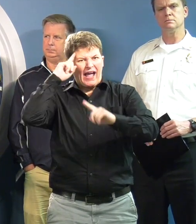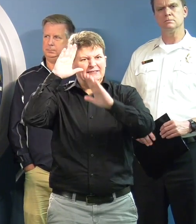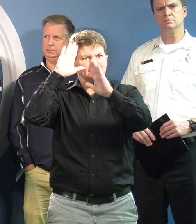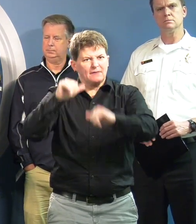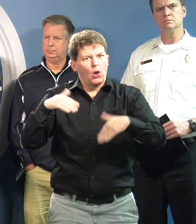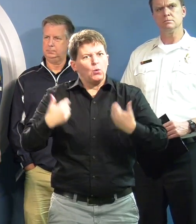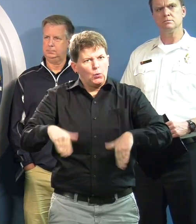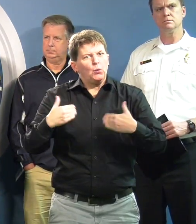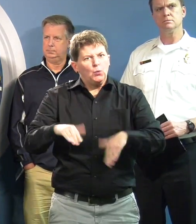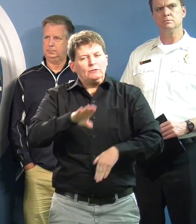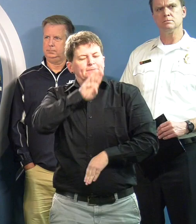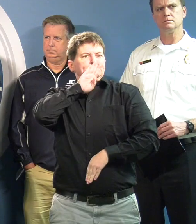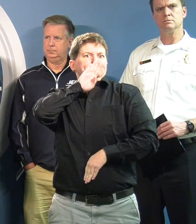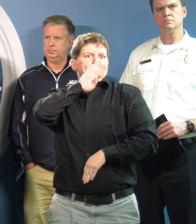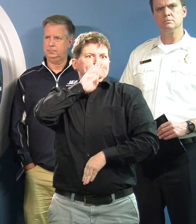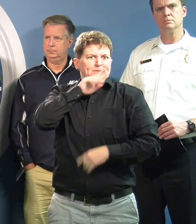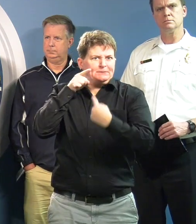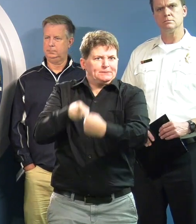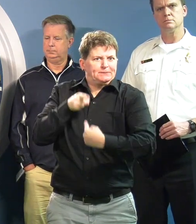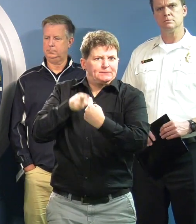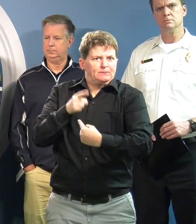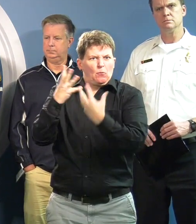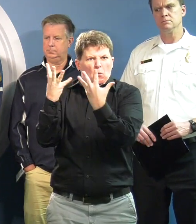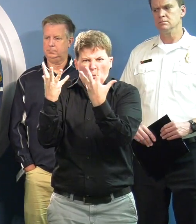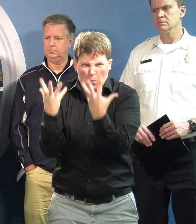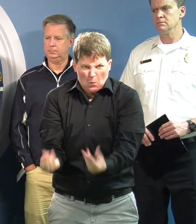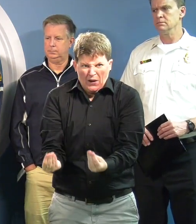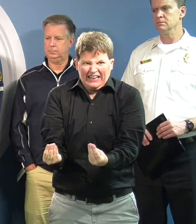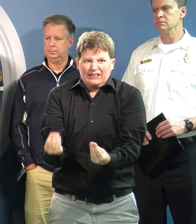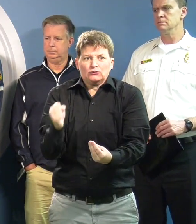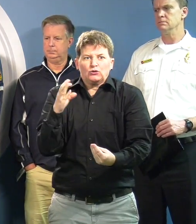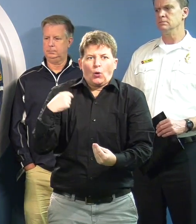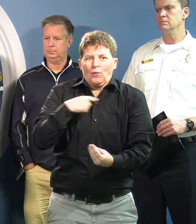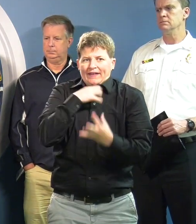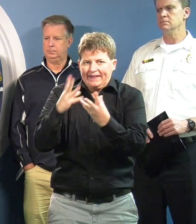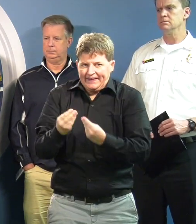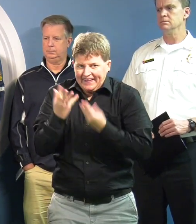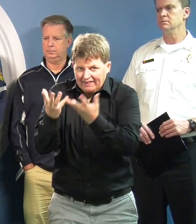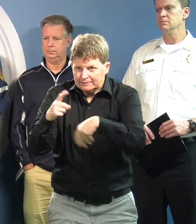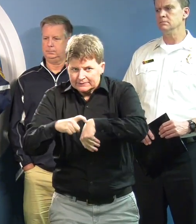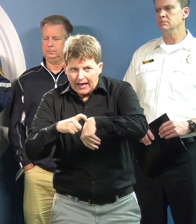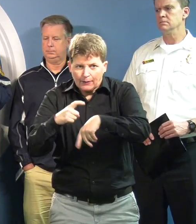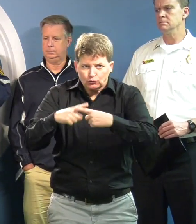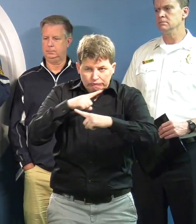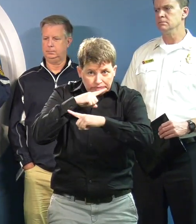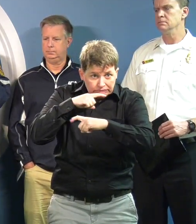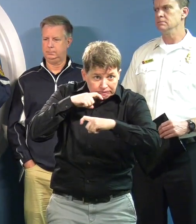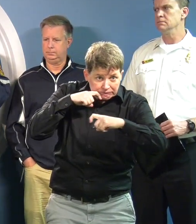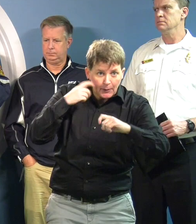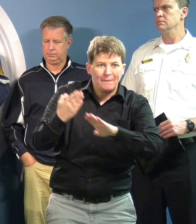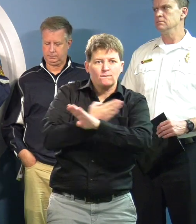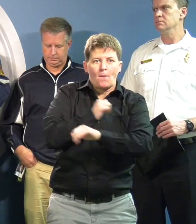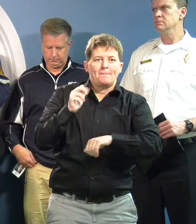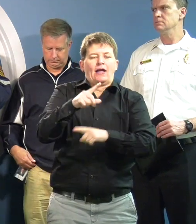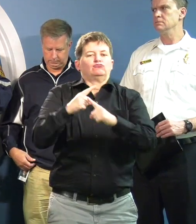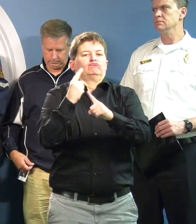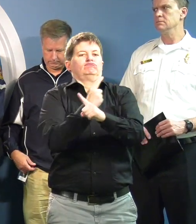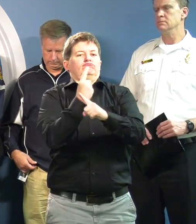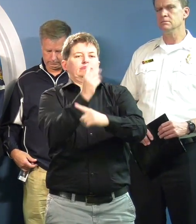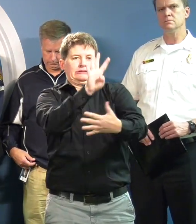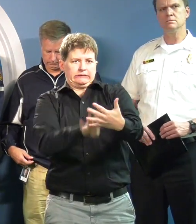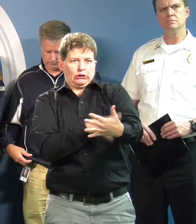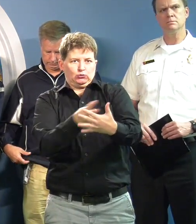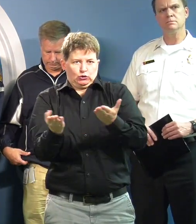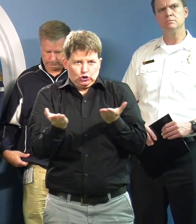gives the landfill a chance to dry out before resuming normal services. And I just want to reiterate, as this storm moves off of